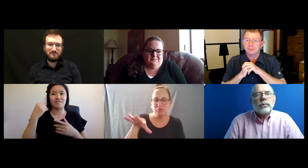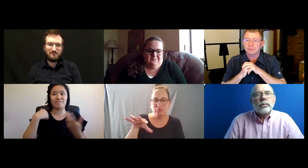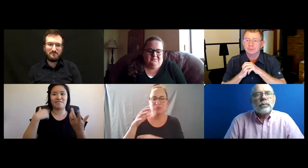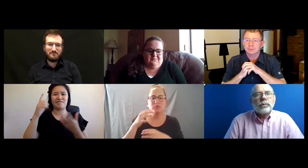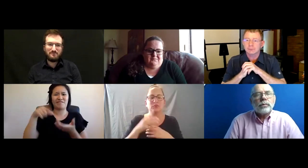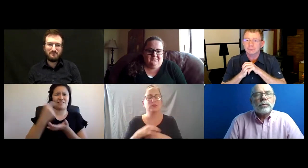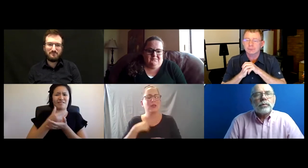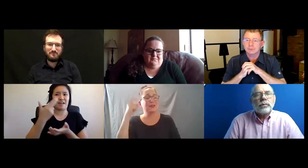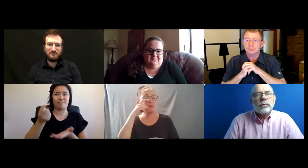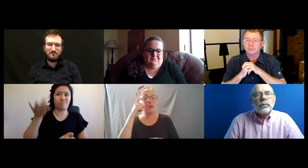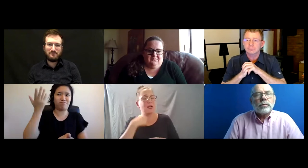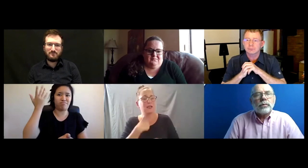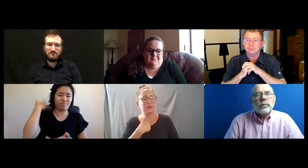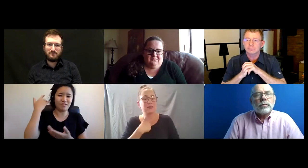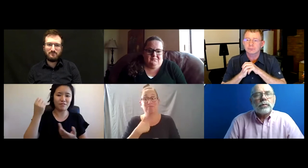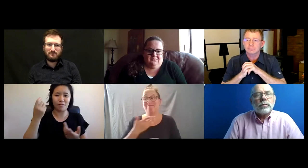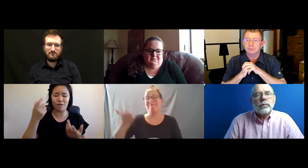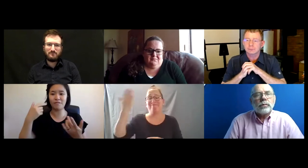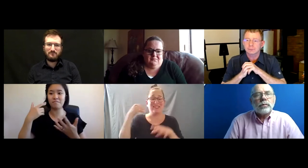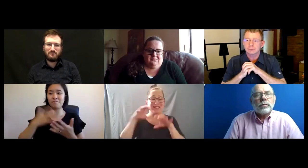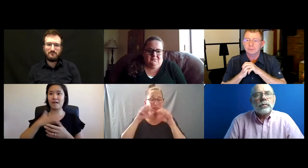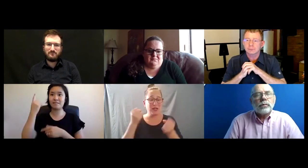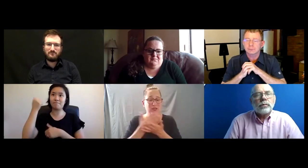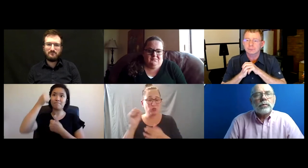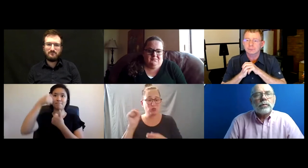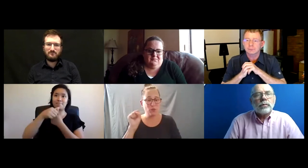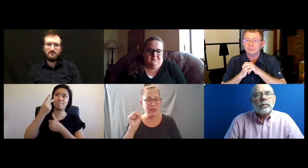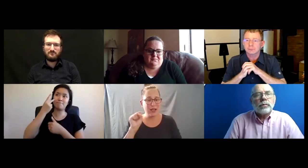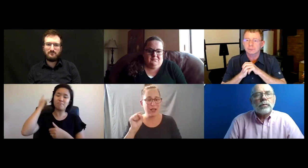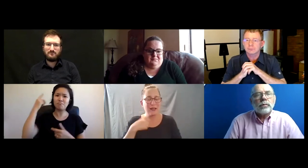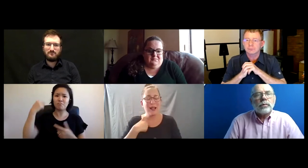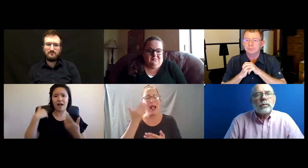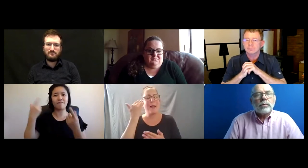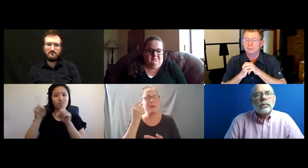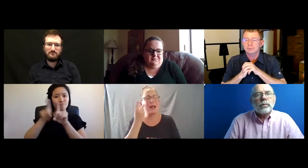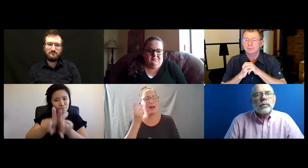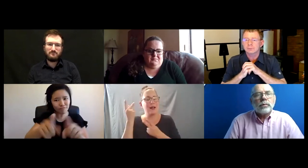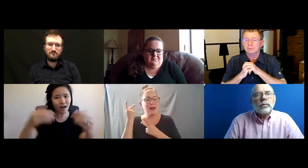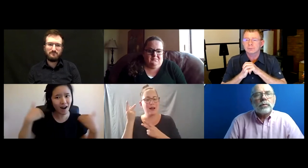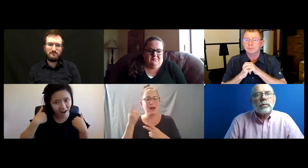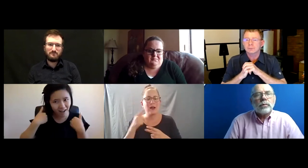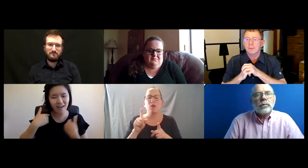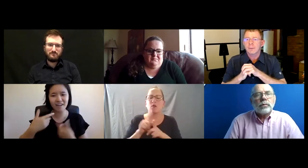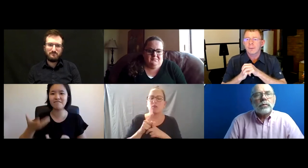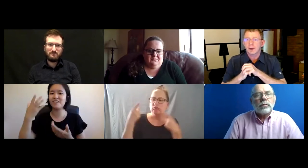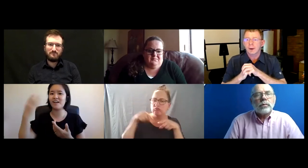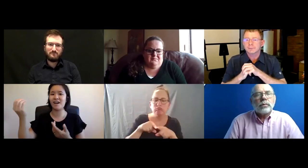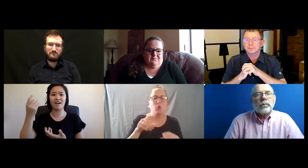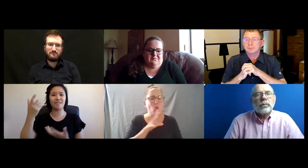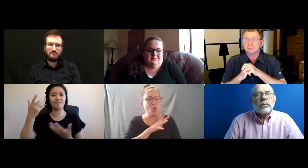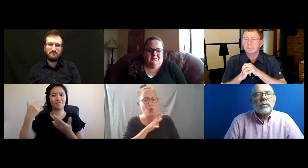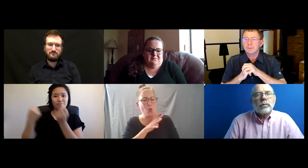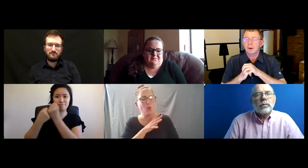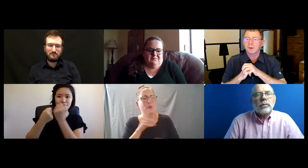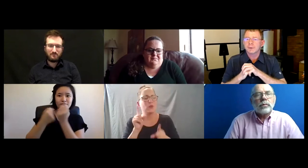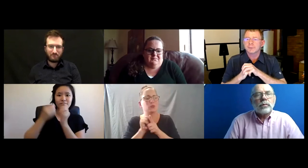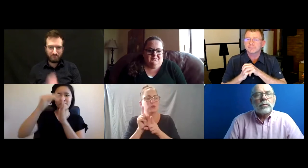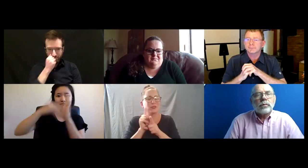the larger picture of the overall experience. I graduated high school quite some time ago, but I do remember having that support with